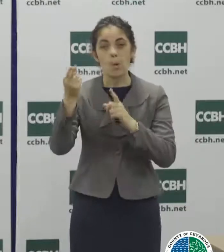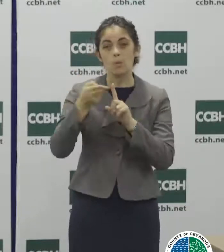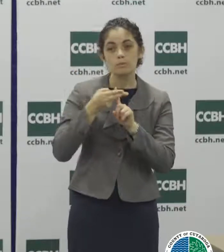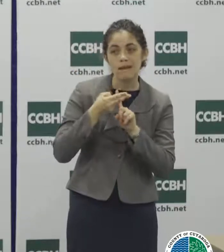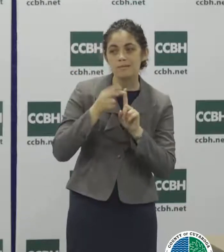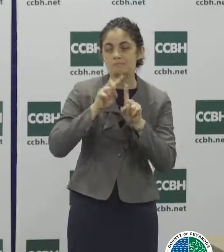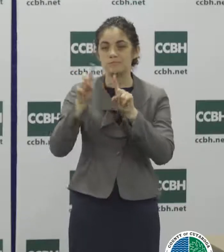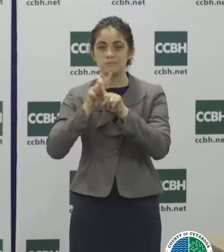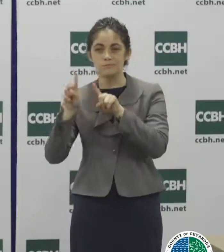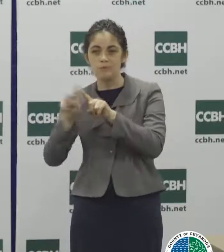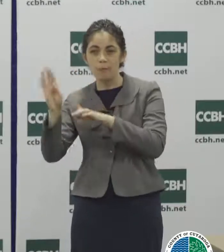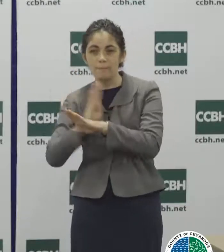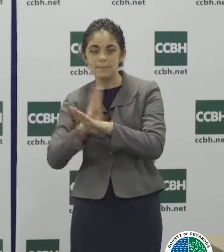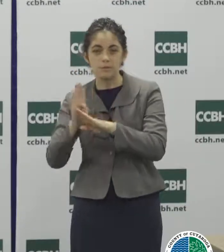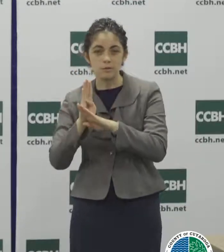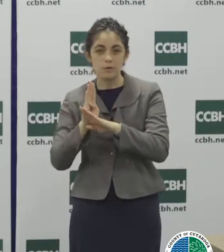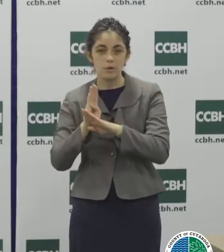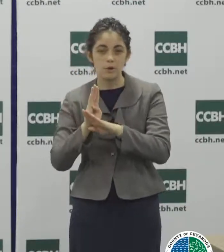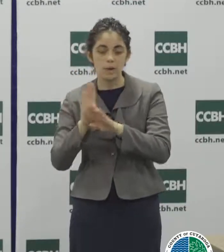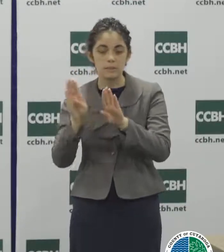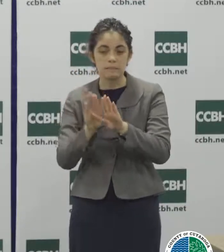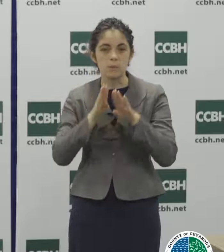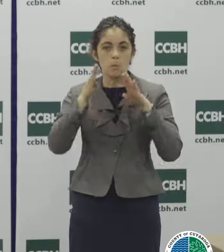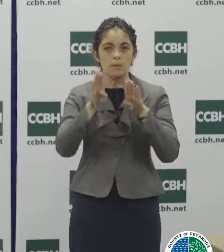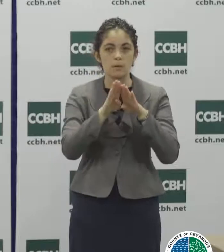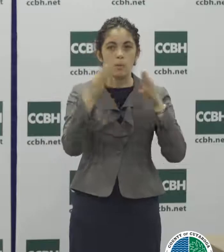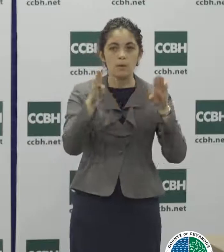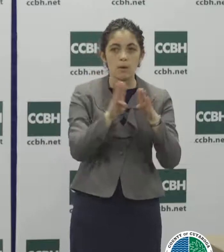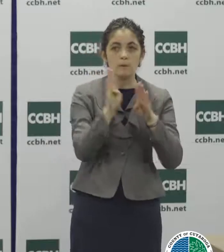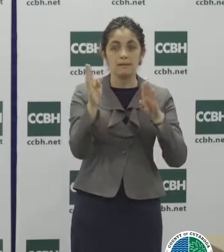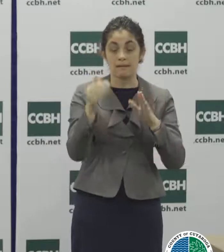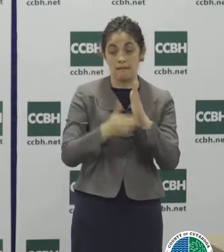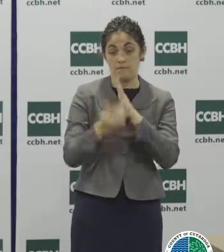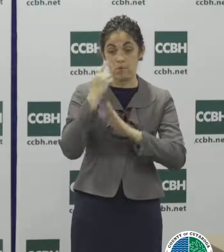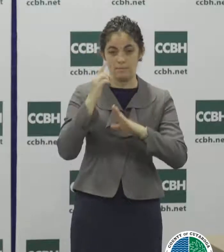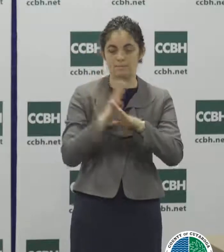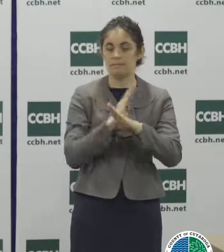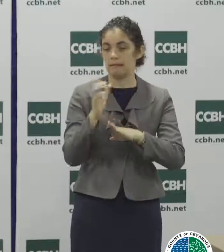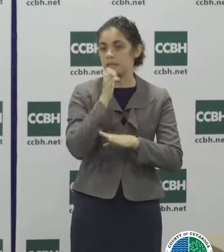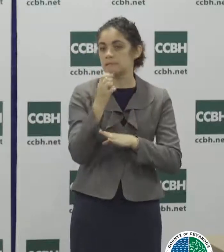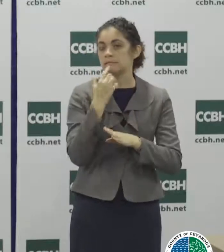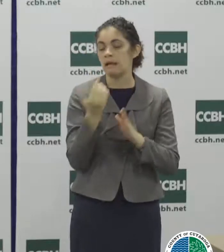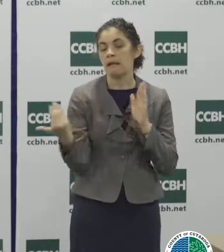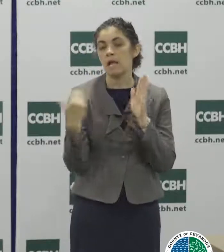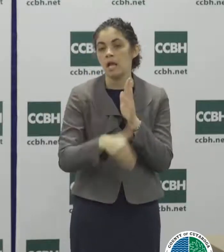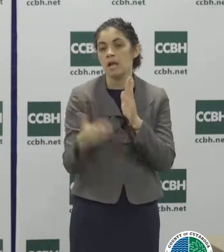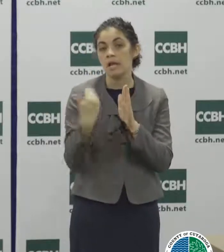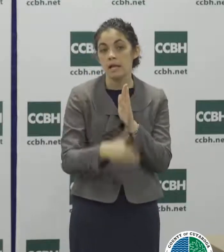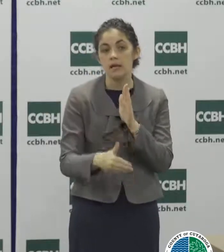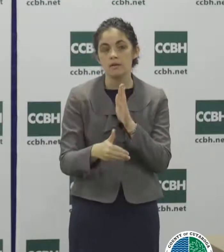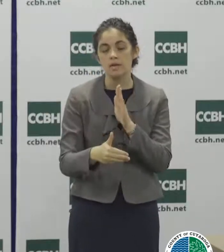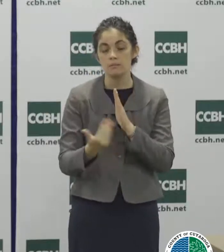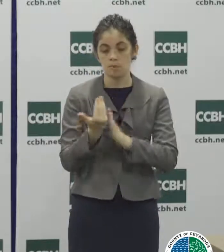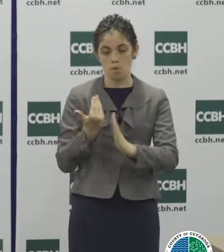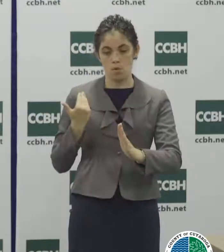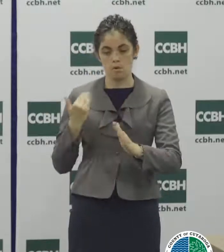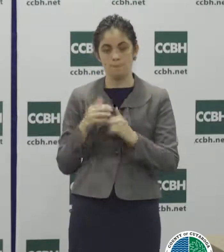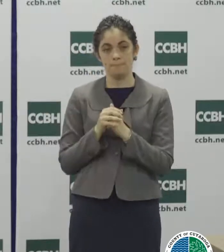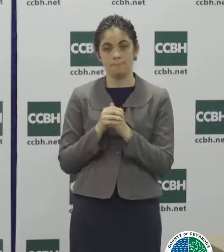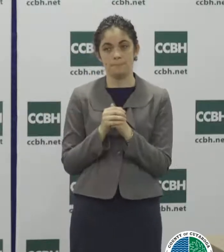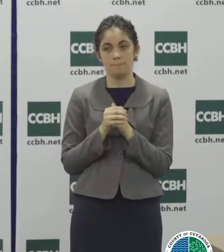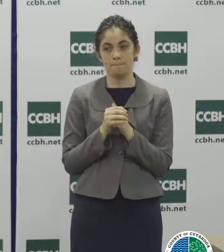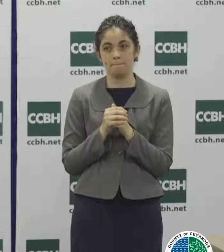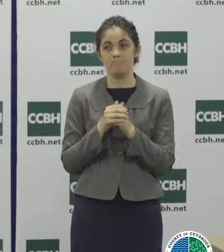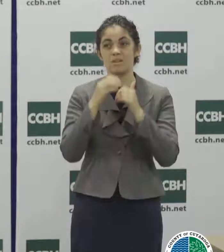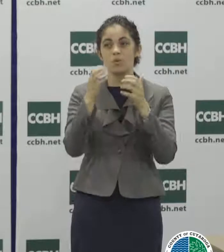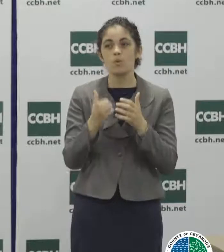other businesses as they open up. I won't repeat what's already been said earlier.